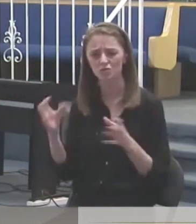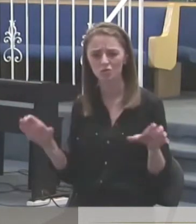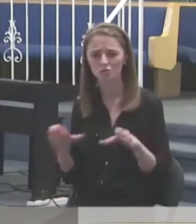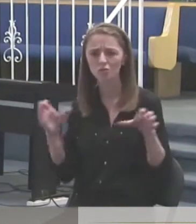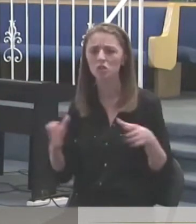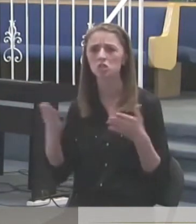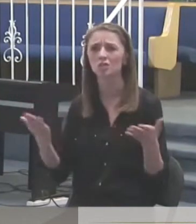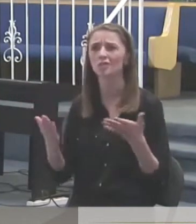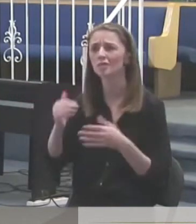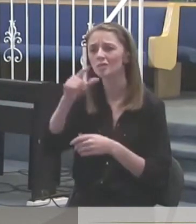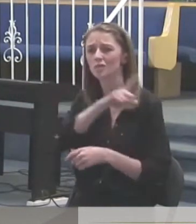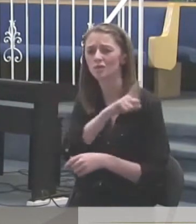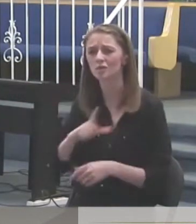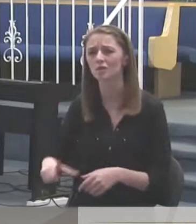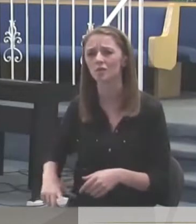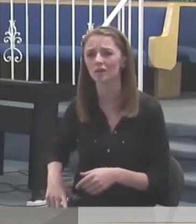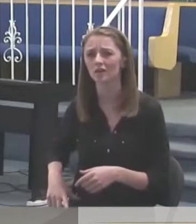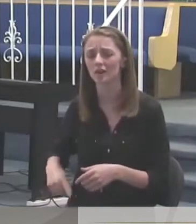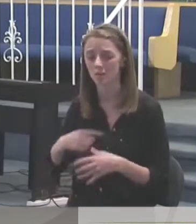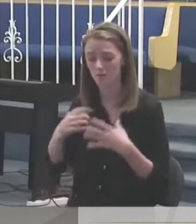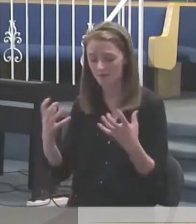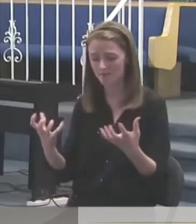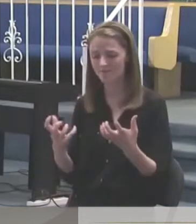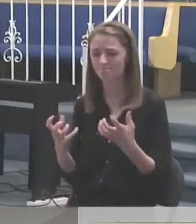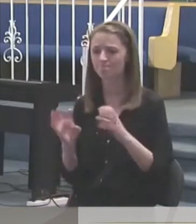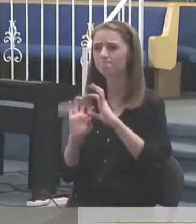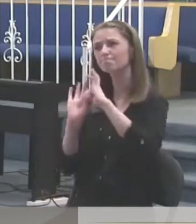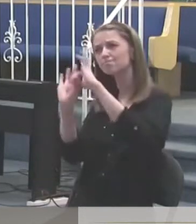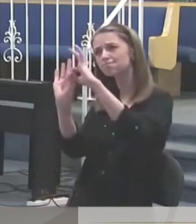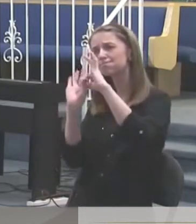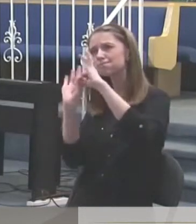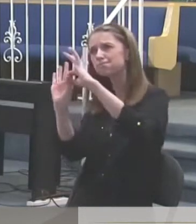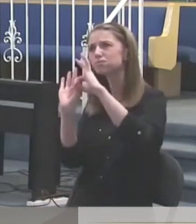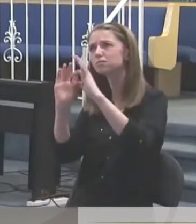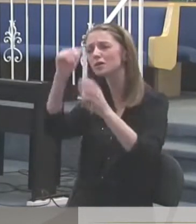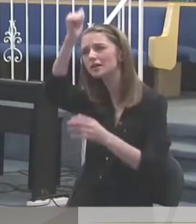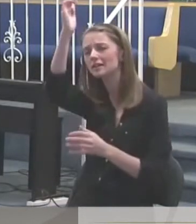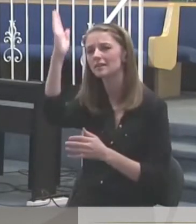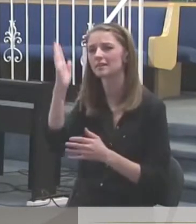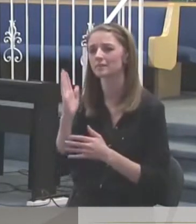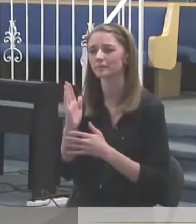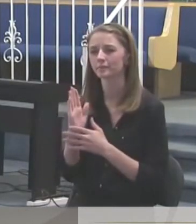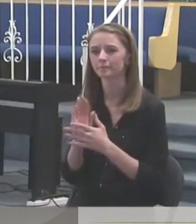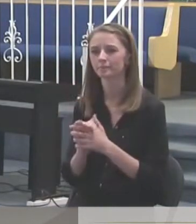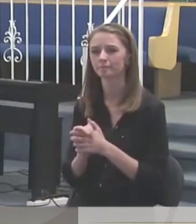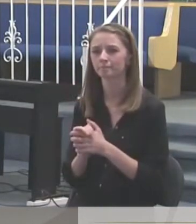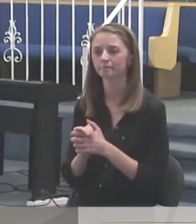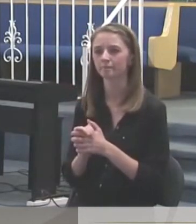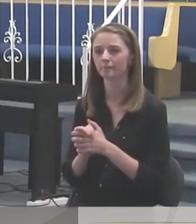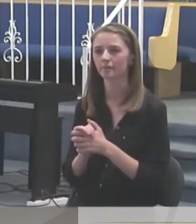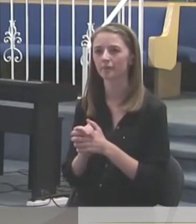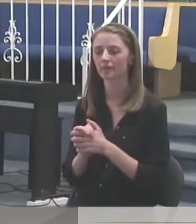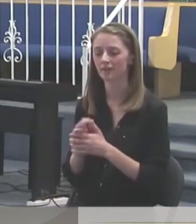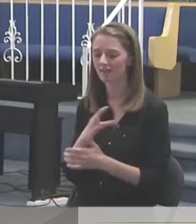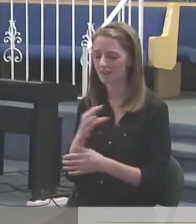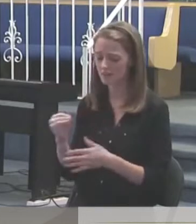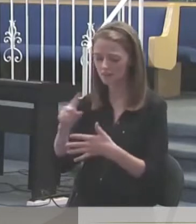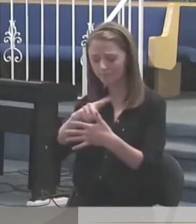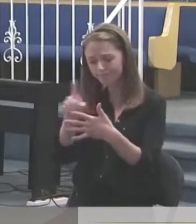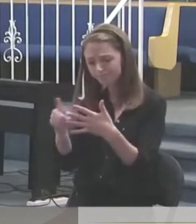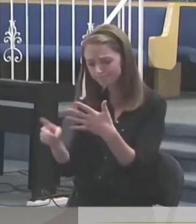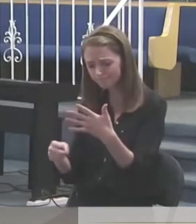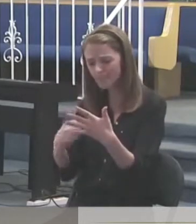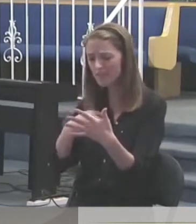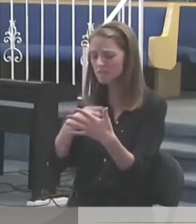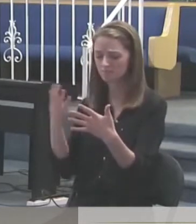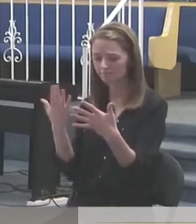How much, I just want to have a close relationship with him. And I've done all these things. Is